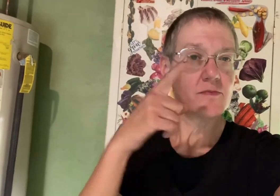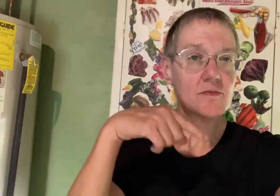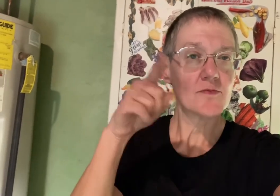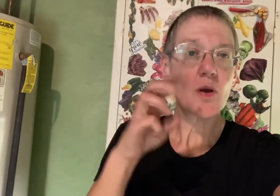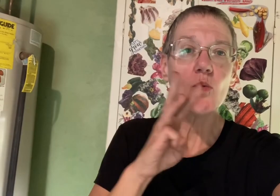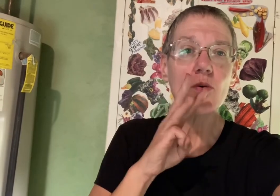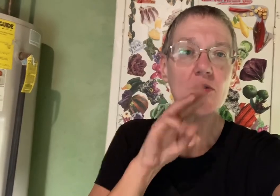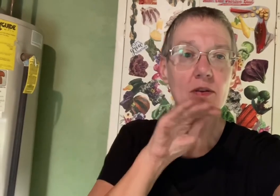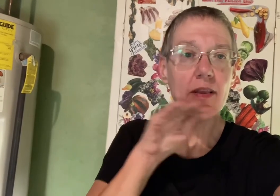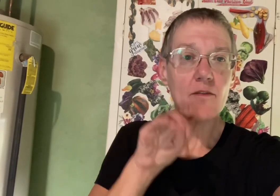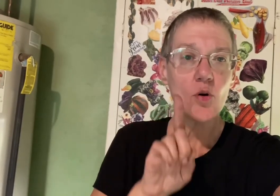we're learning together.